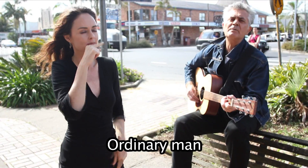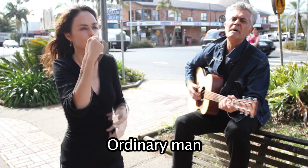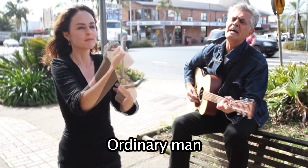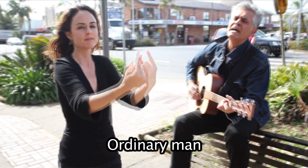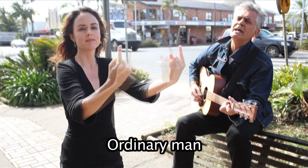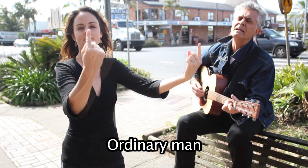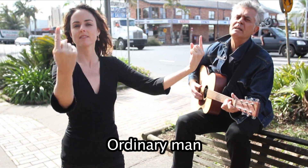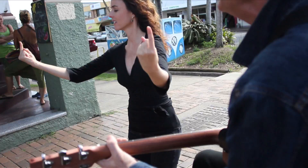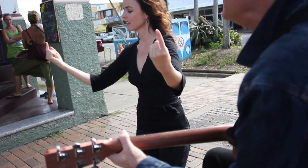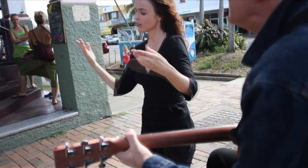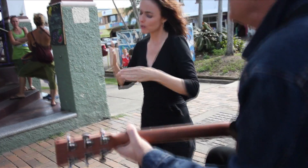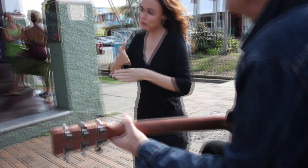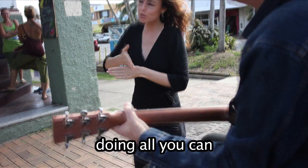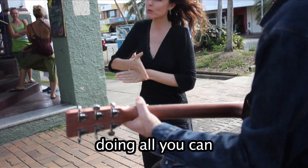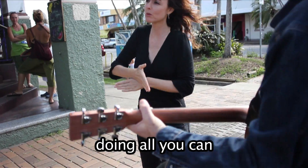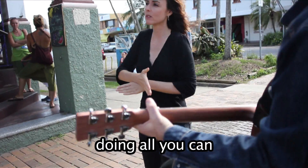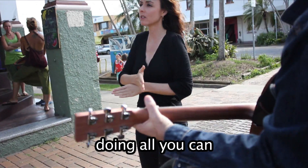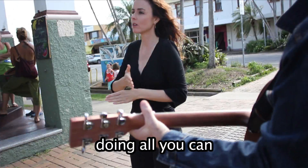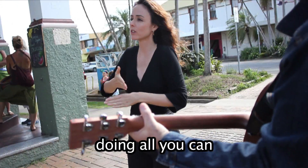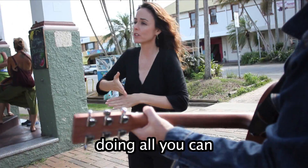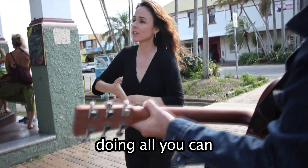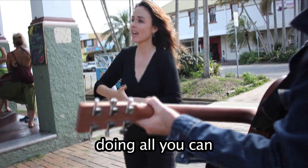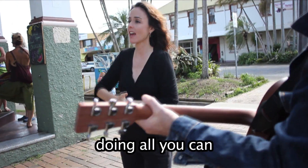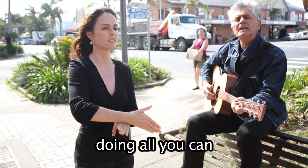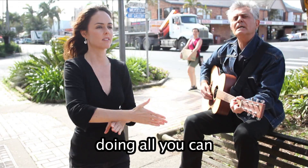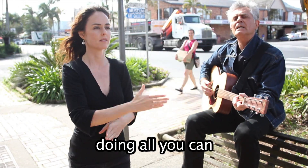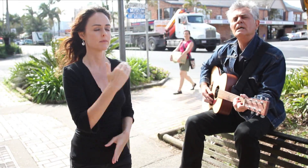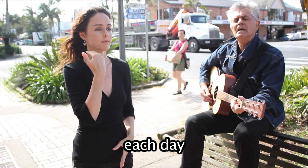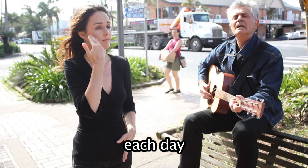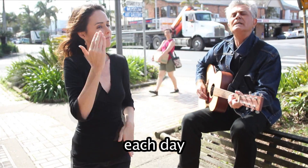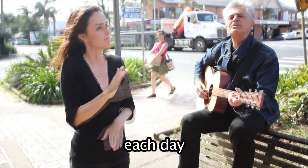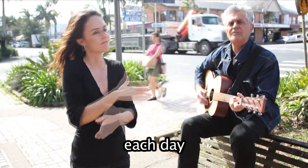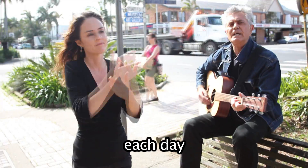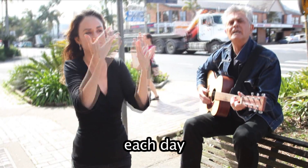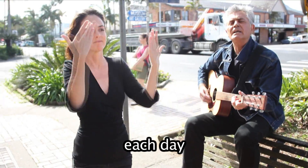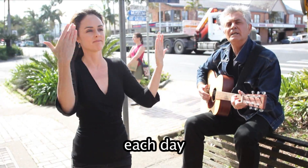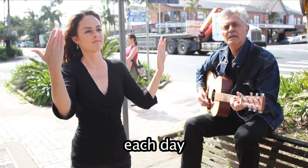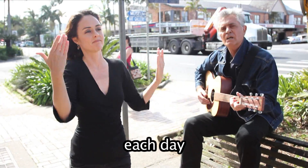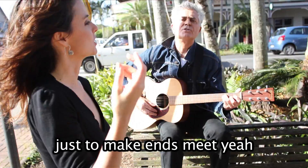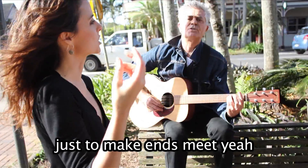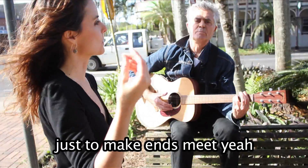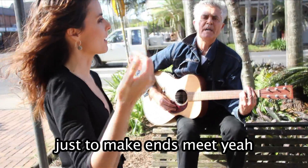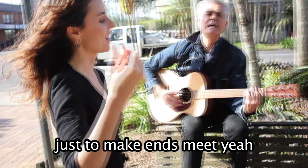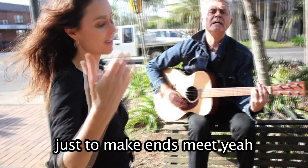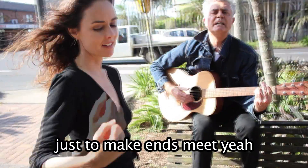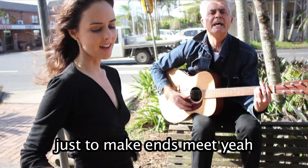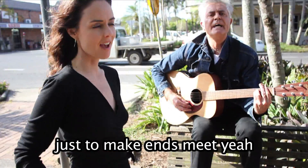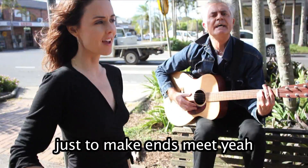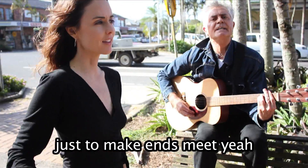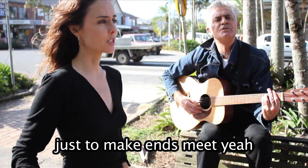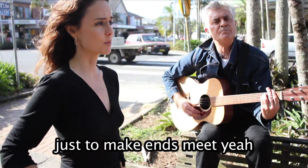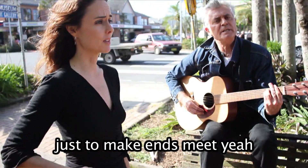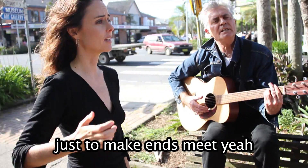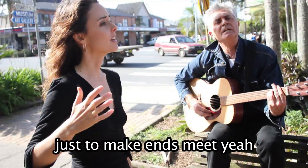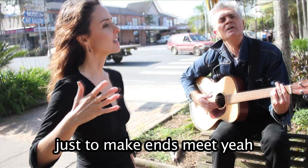men, doing all you can each day, just to make